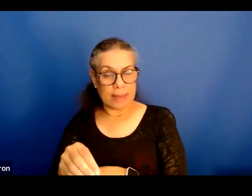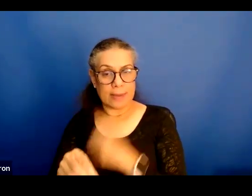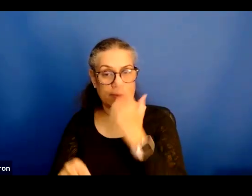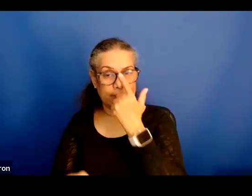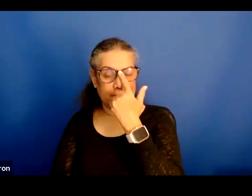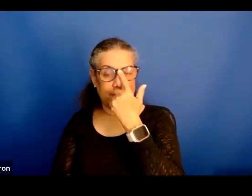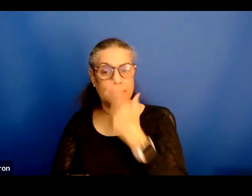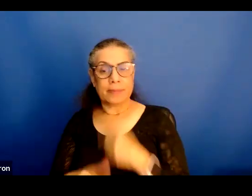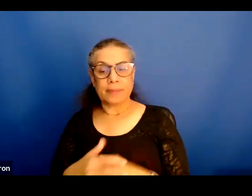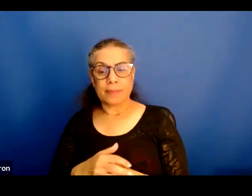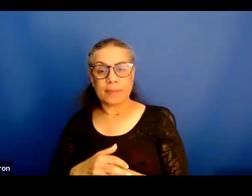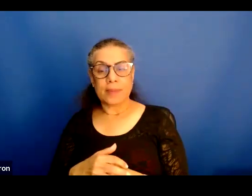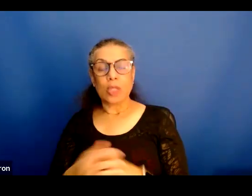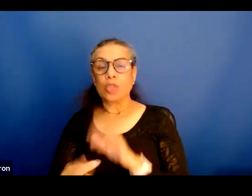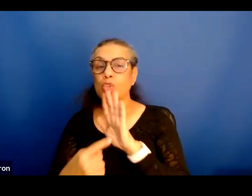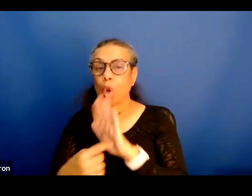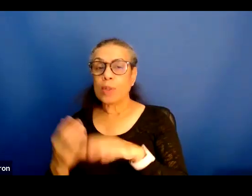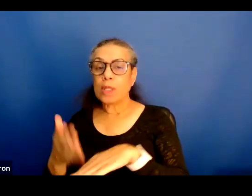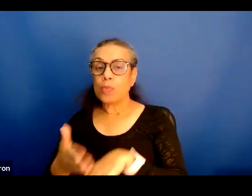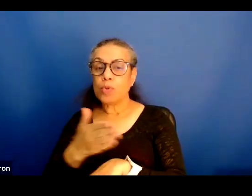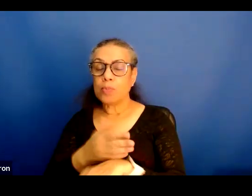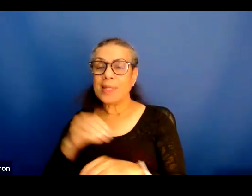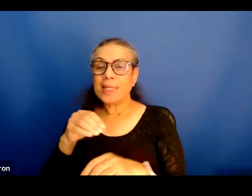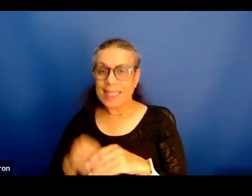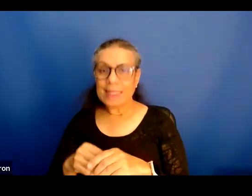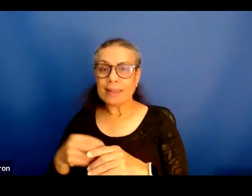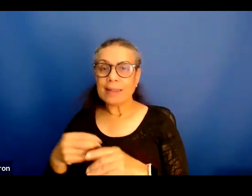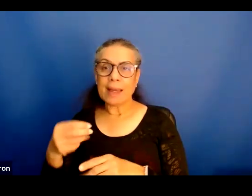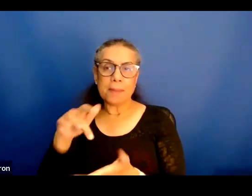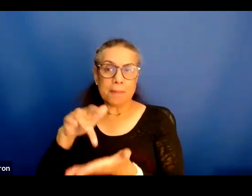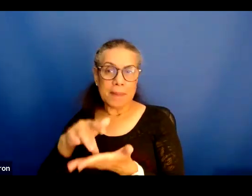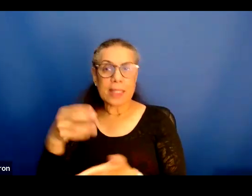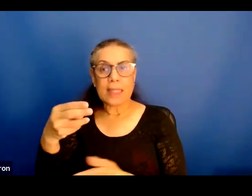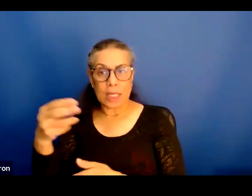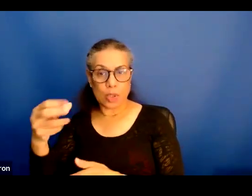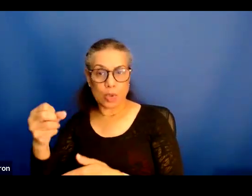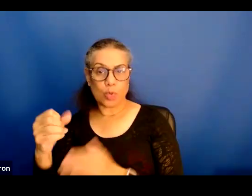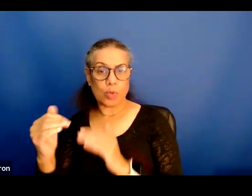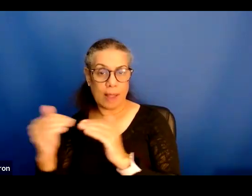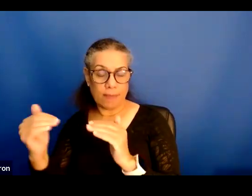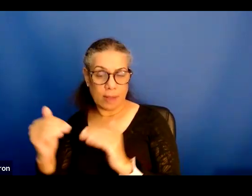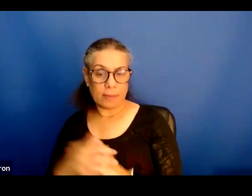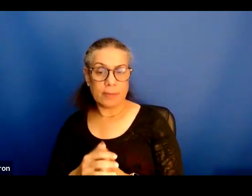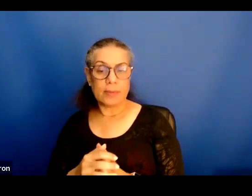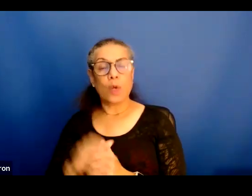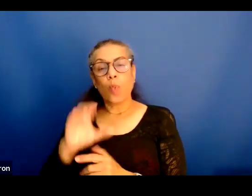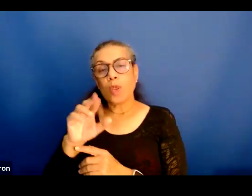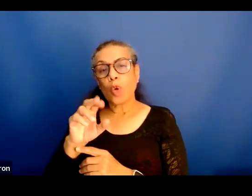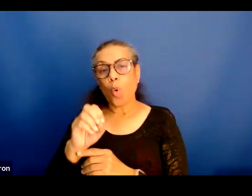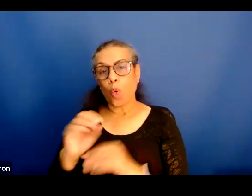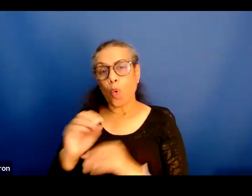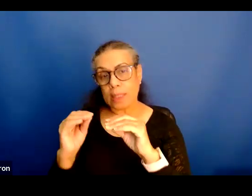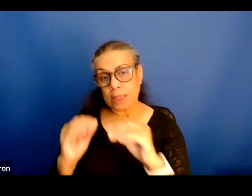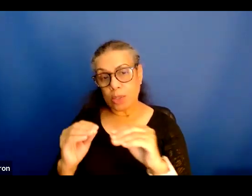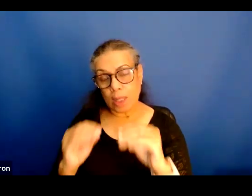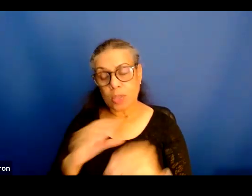points, respectively, reflecting progress in our secondary schools. We designed and also expanding access to core instruction, as well as